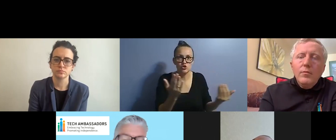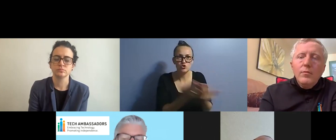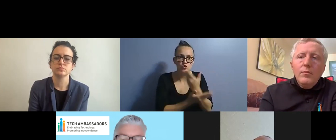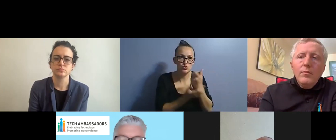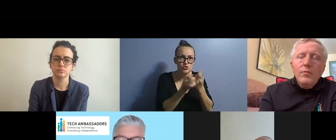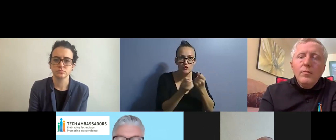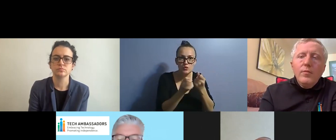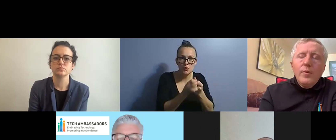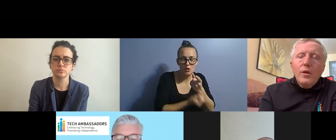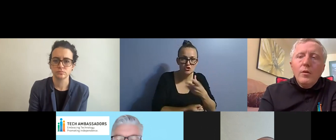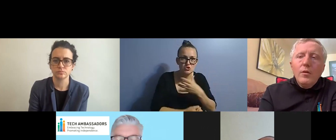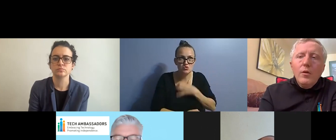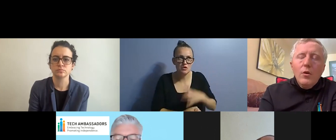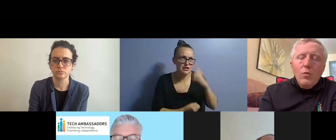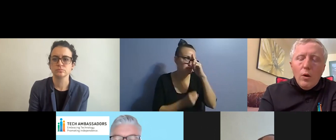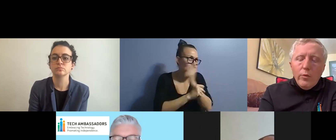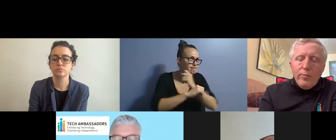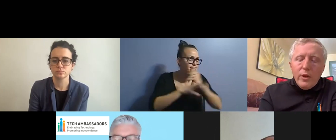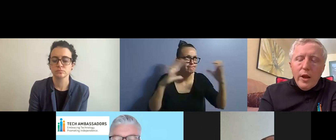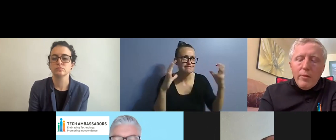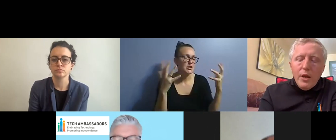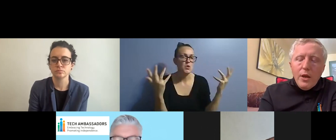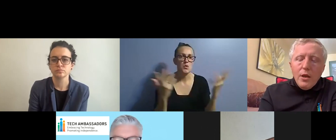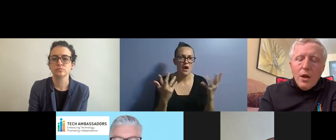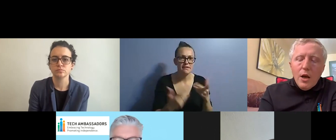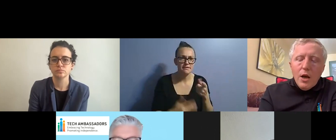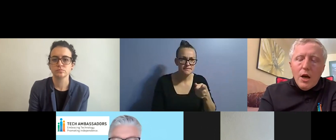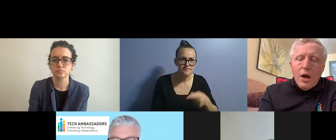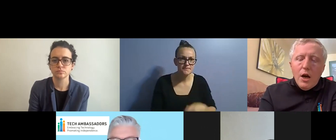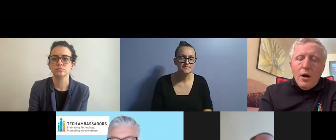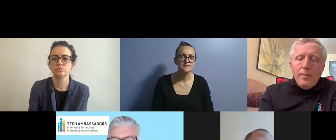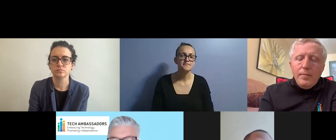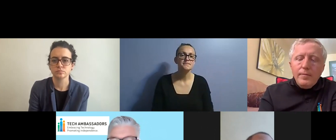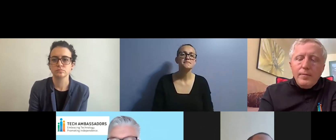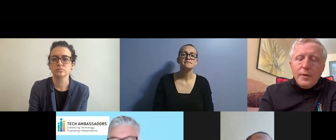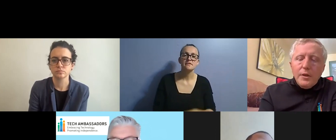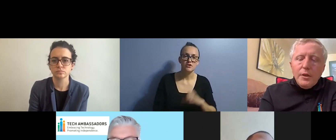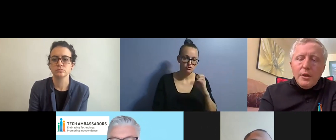those sort of be? What would they be?